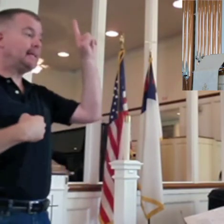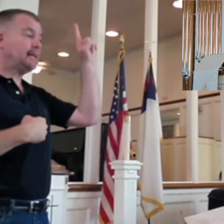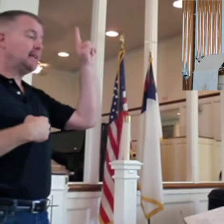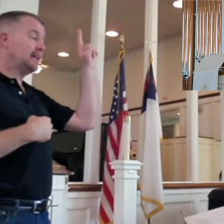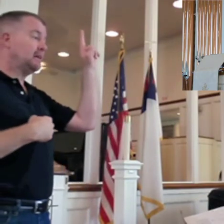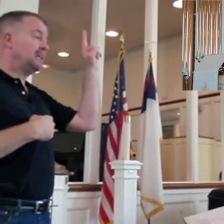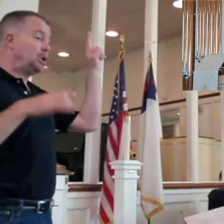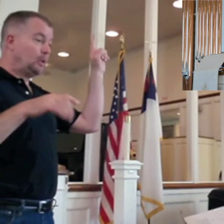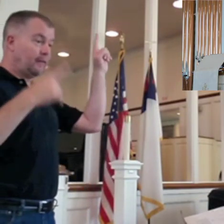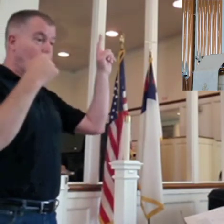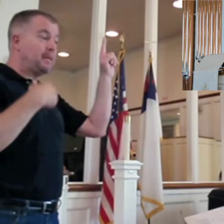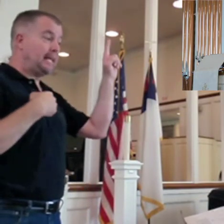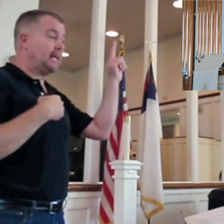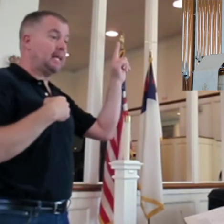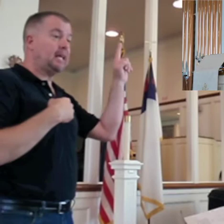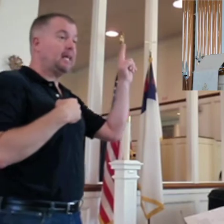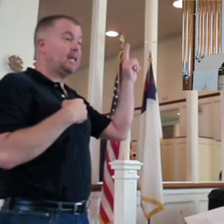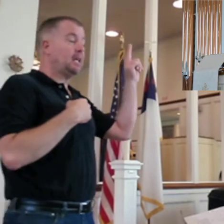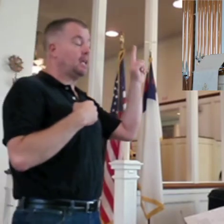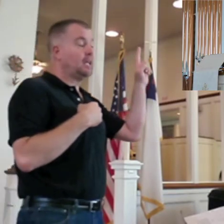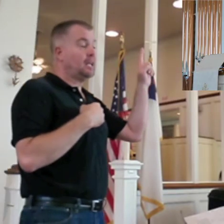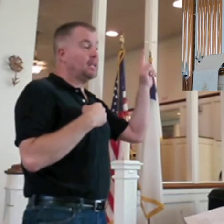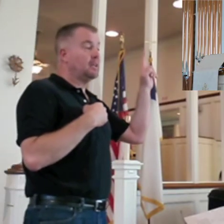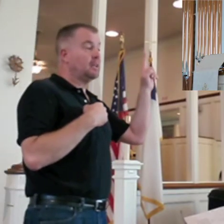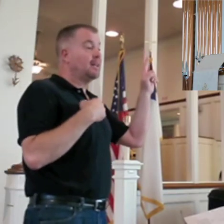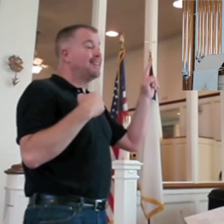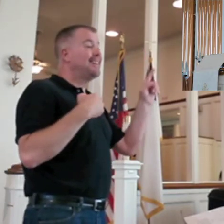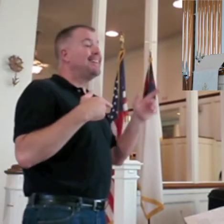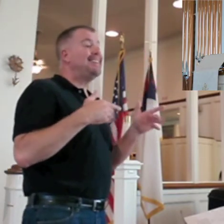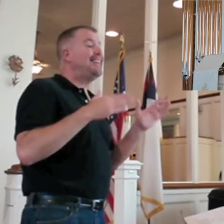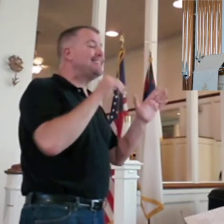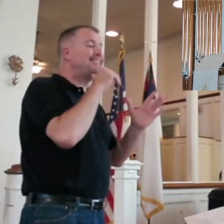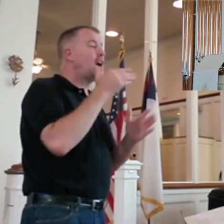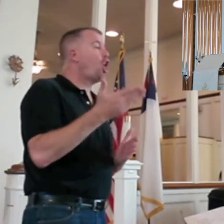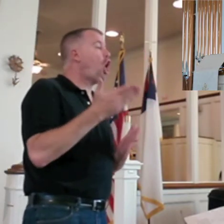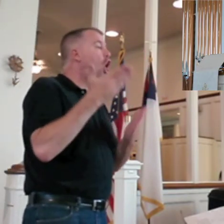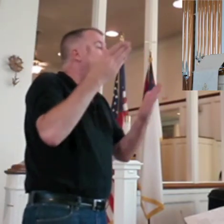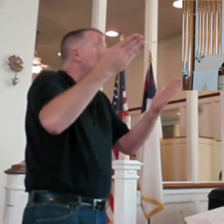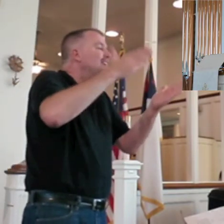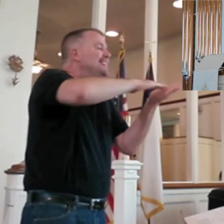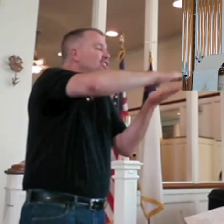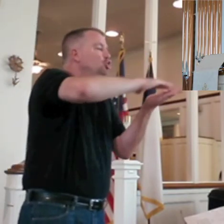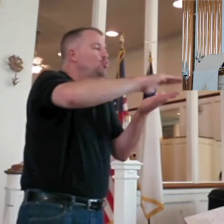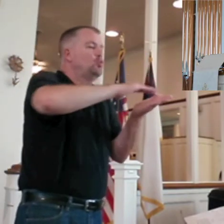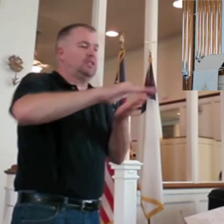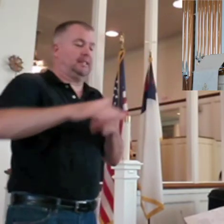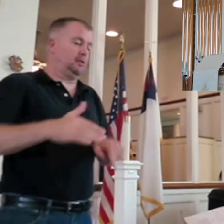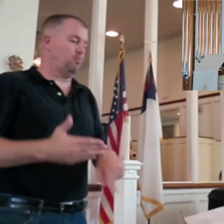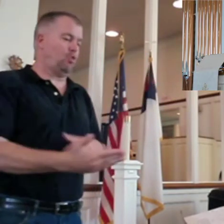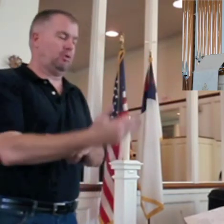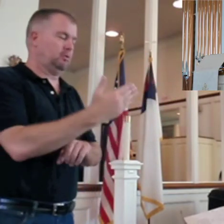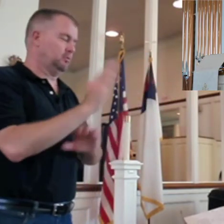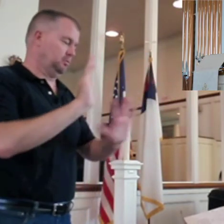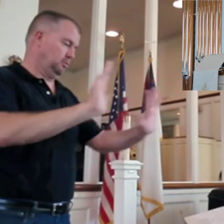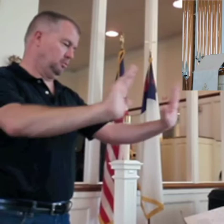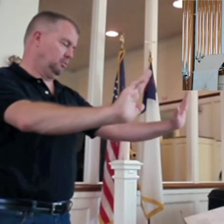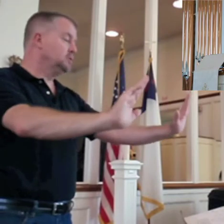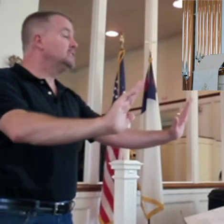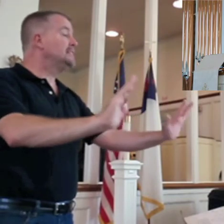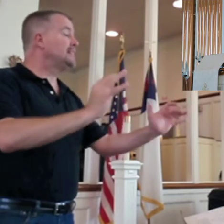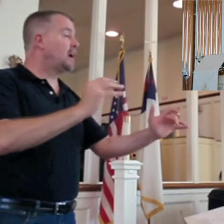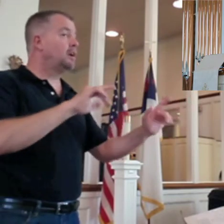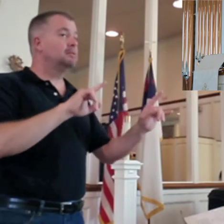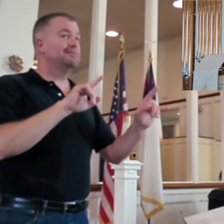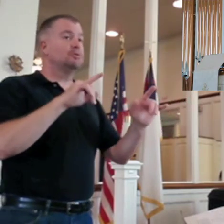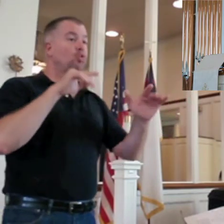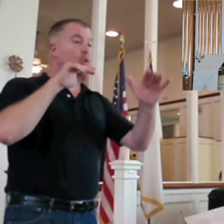did it for me. You did it for me. Let's not offer any excuses this morning. As